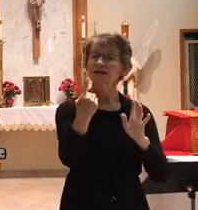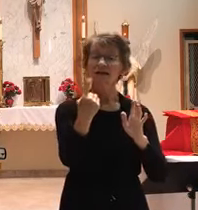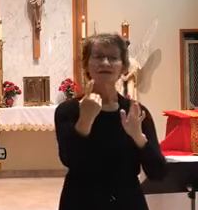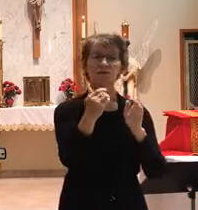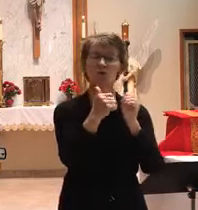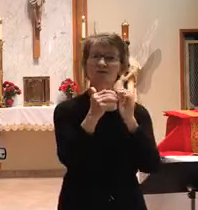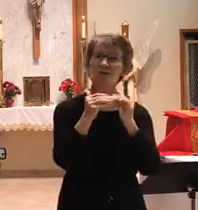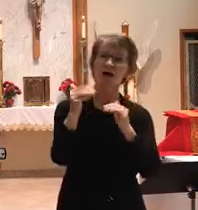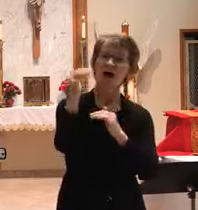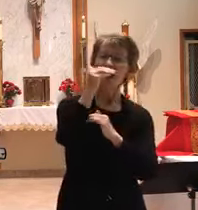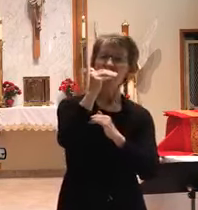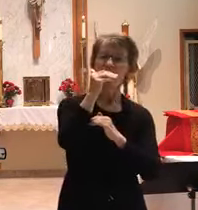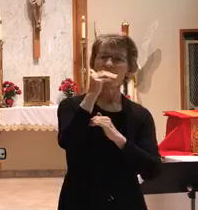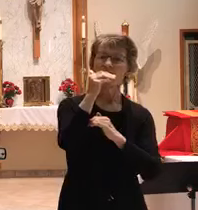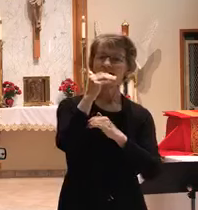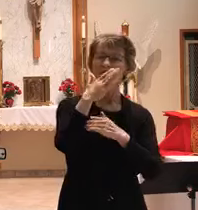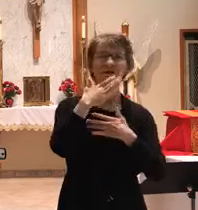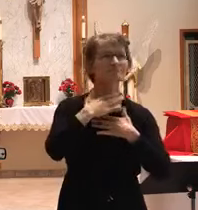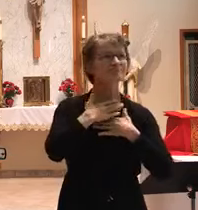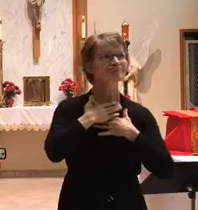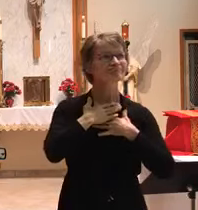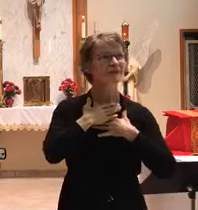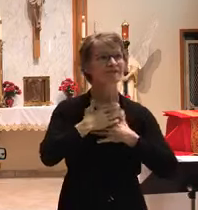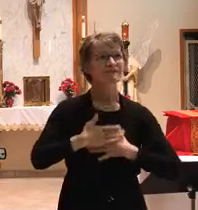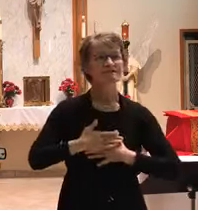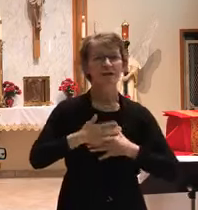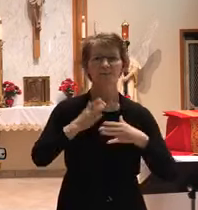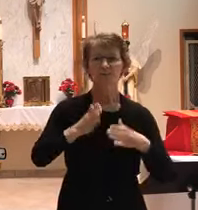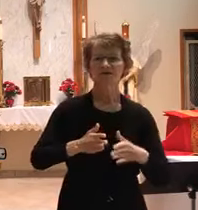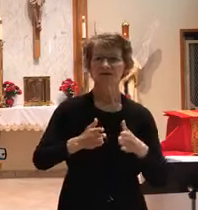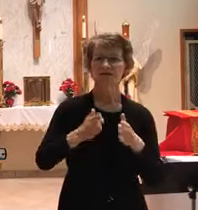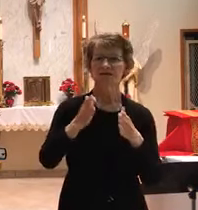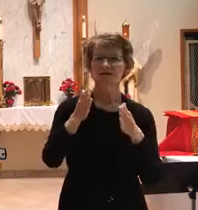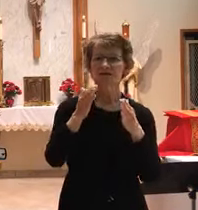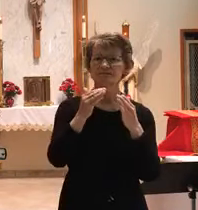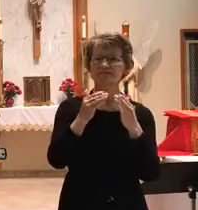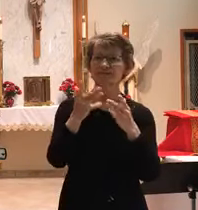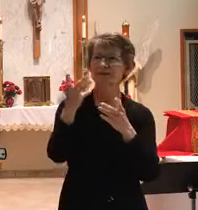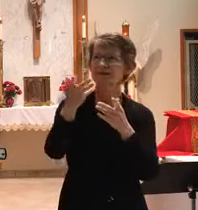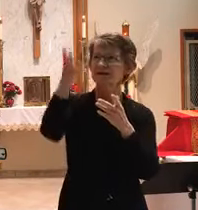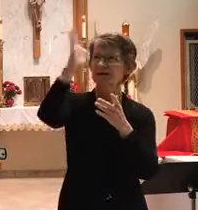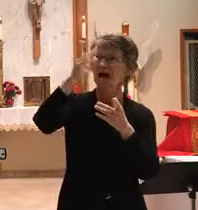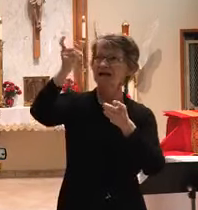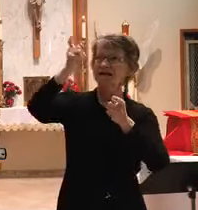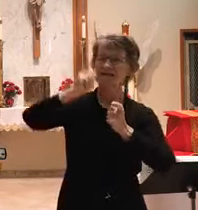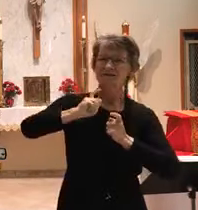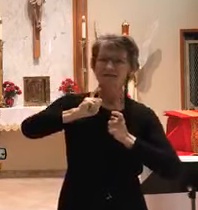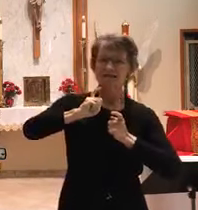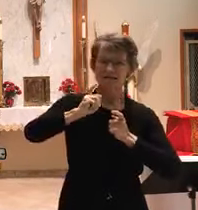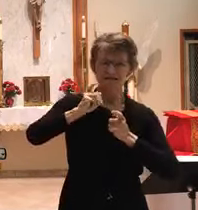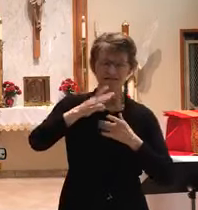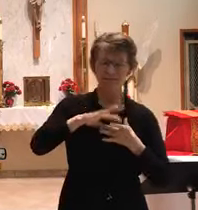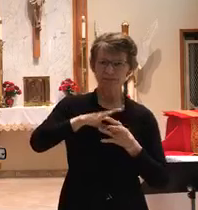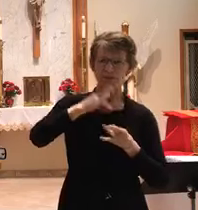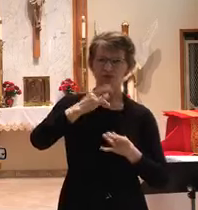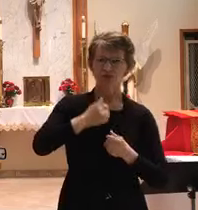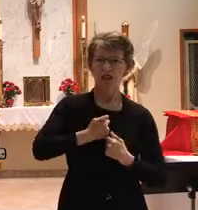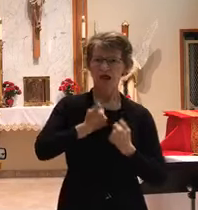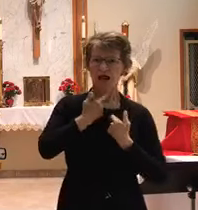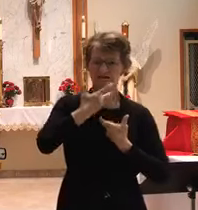goes beyond the physical person, but it's the way that the Lord gives us the spiritual